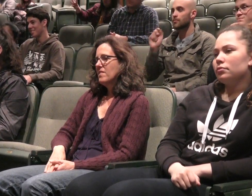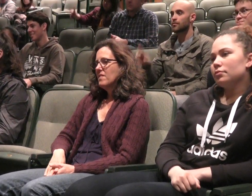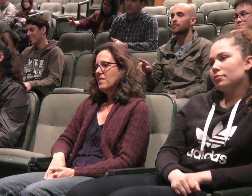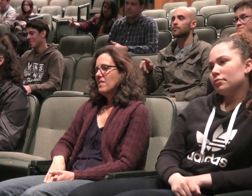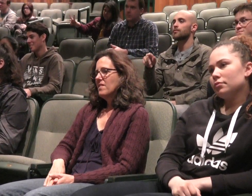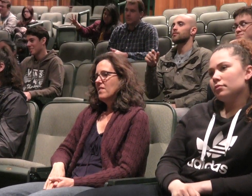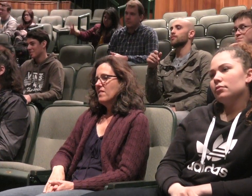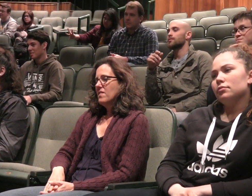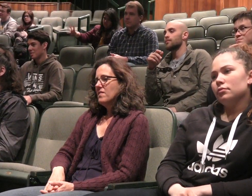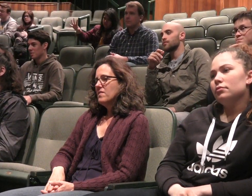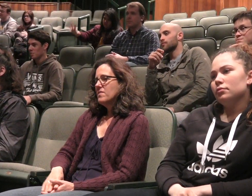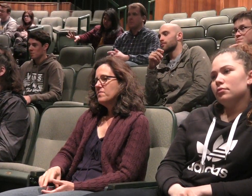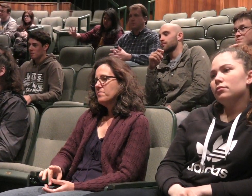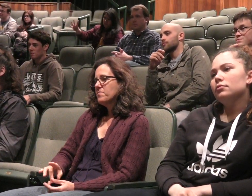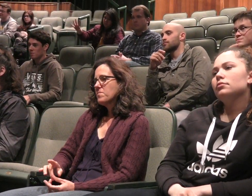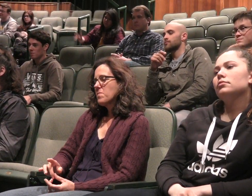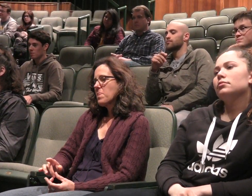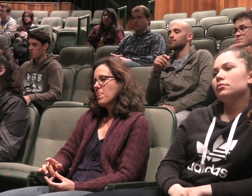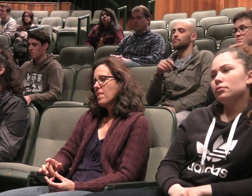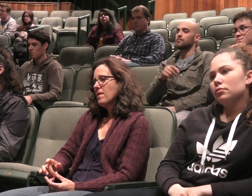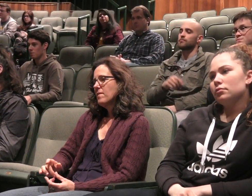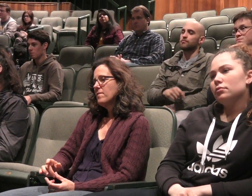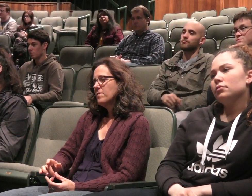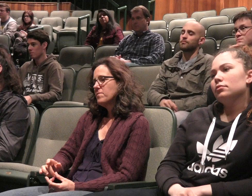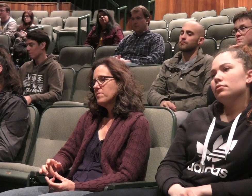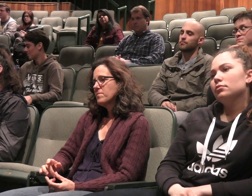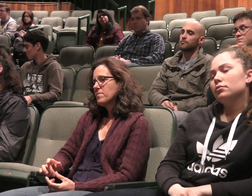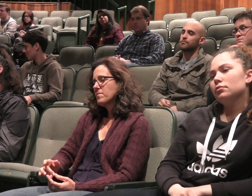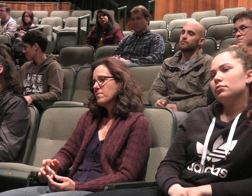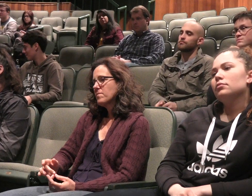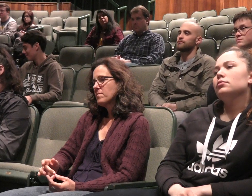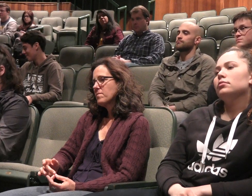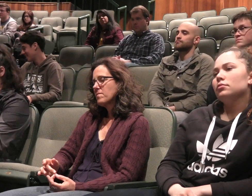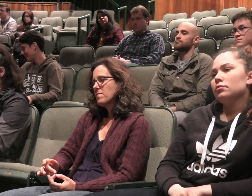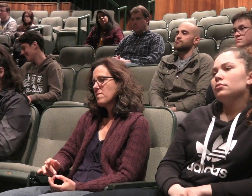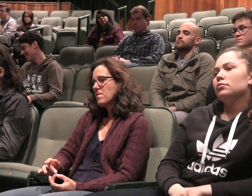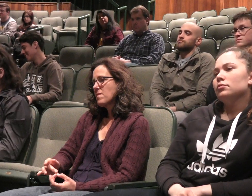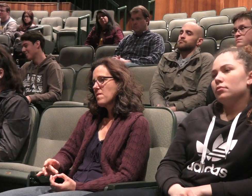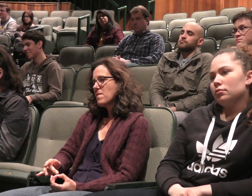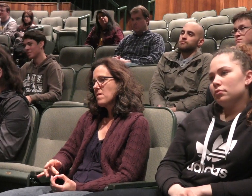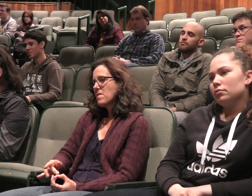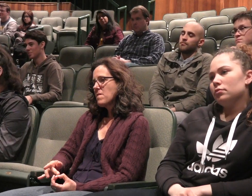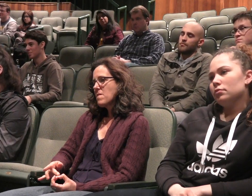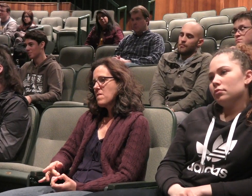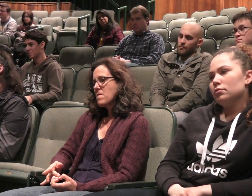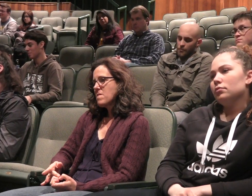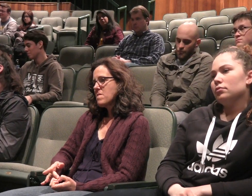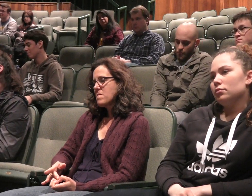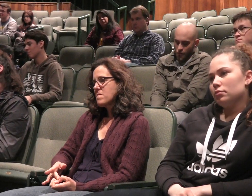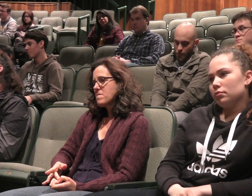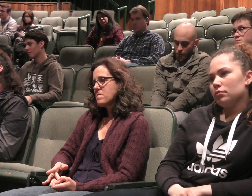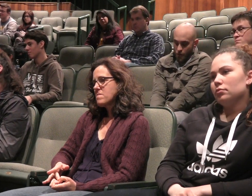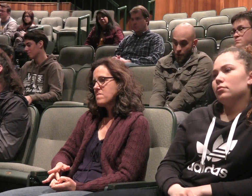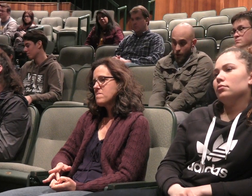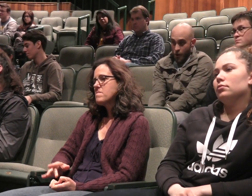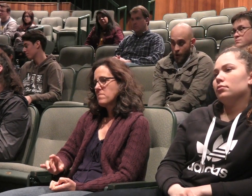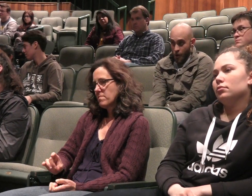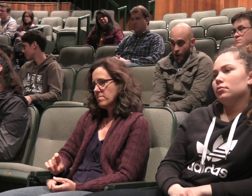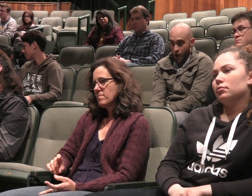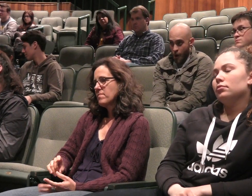That's how I remembered seeing violin and drum class and seeing this teacher orchestrating